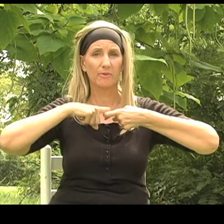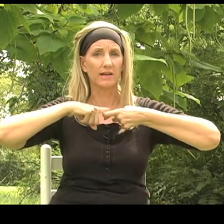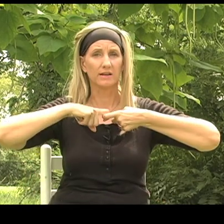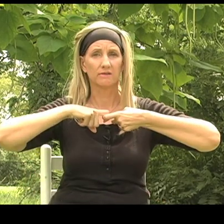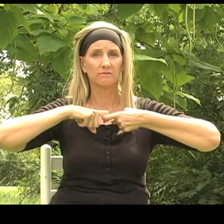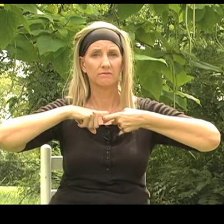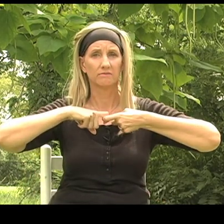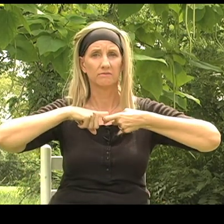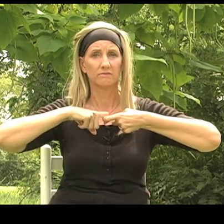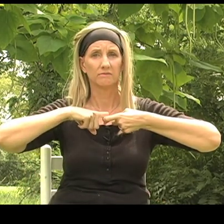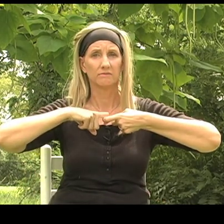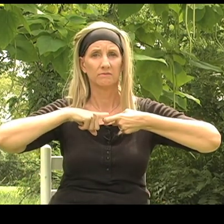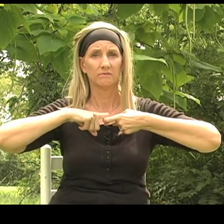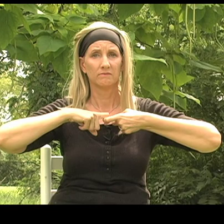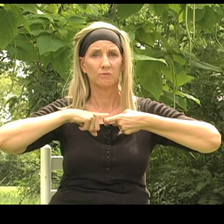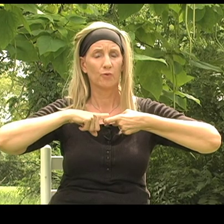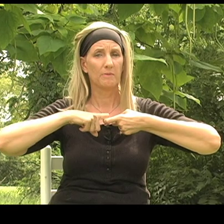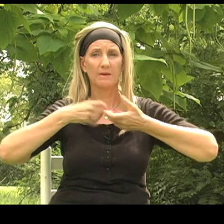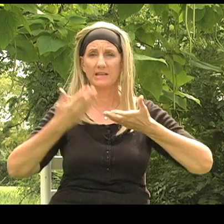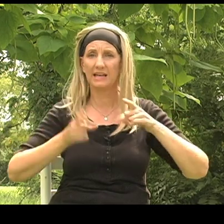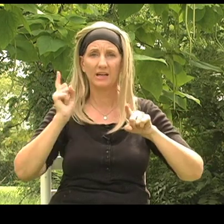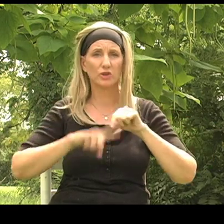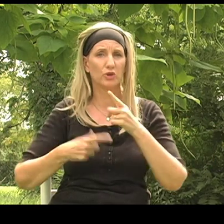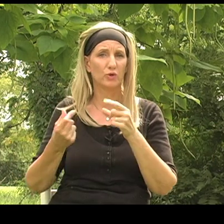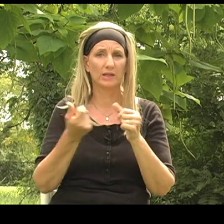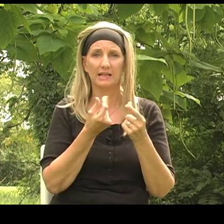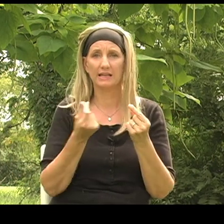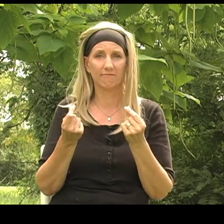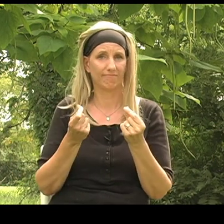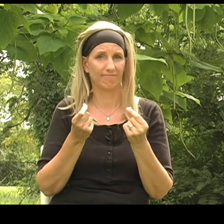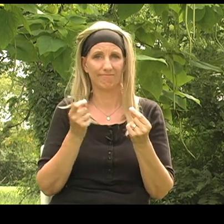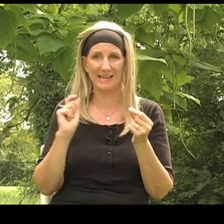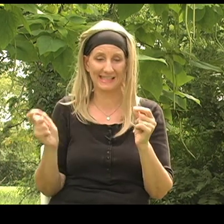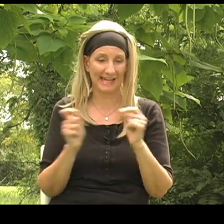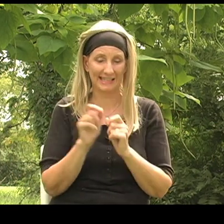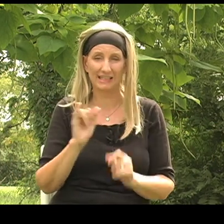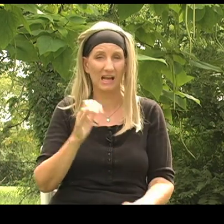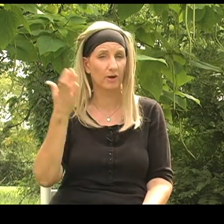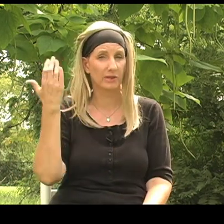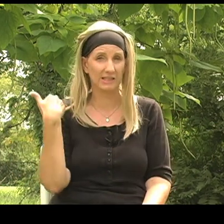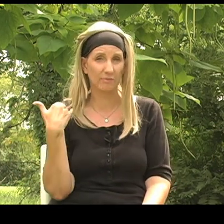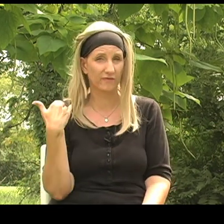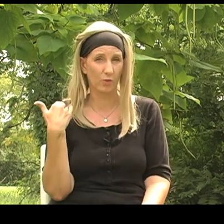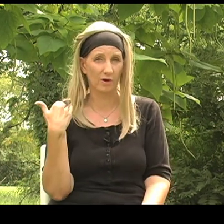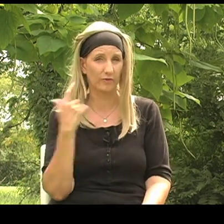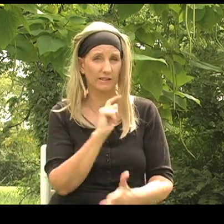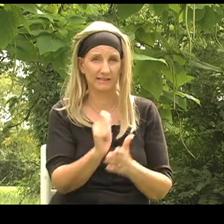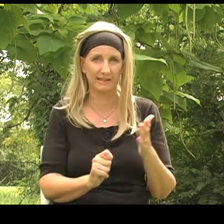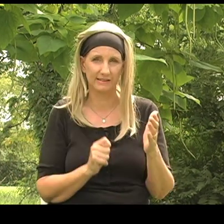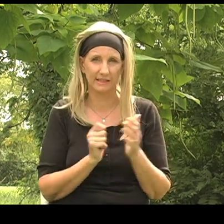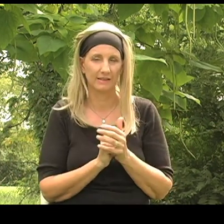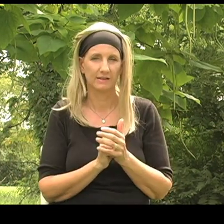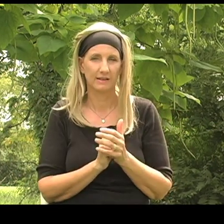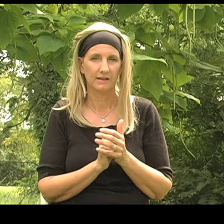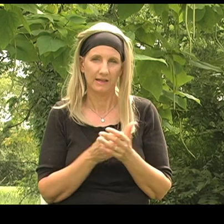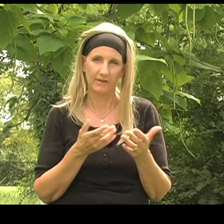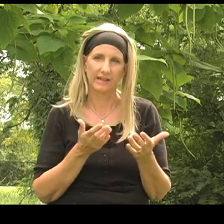break. We maybe can't do it exactly like we did before for a season, and that's all